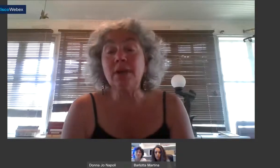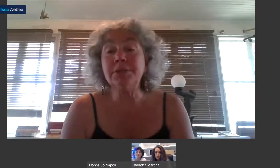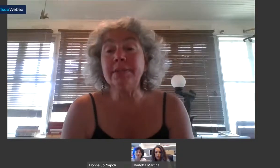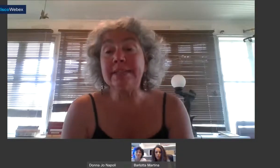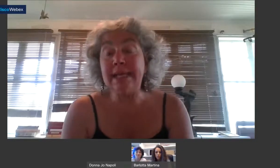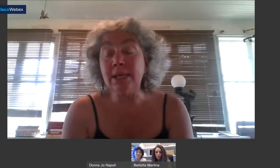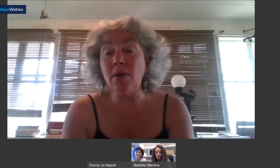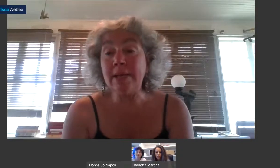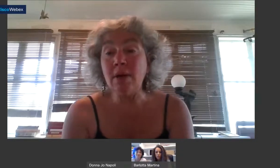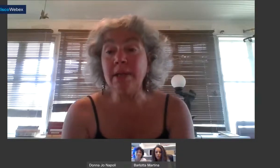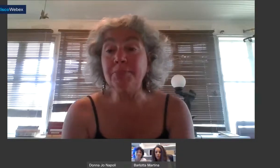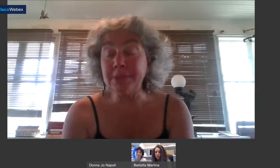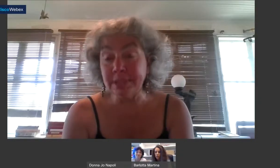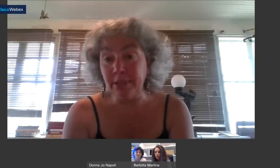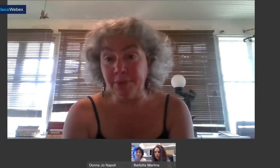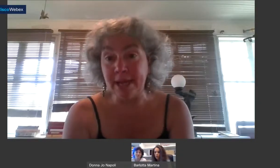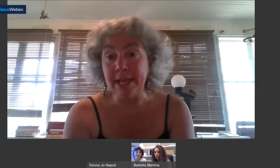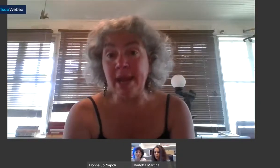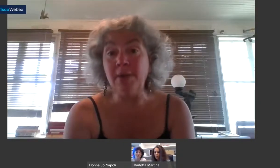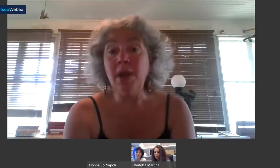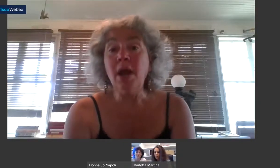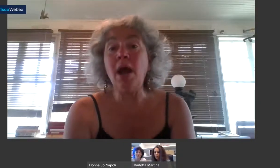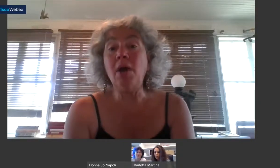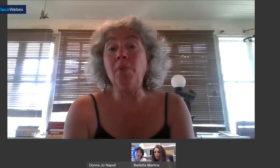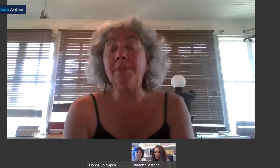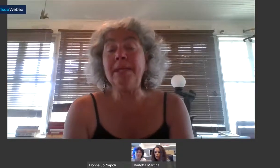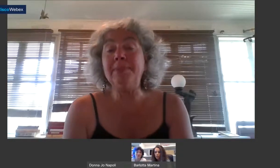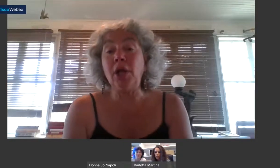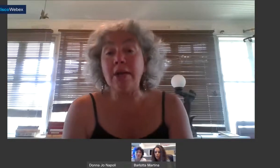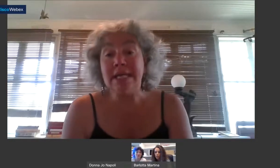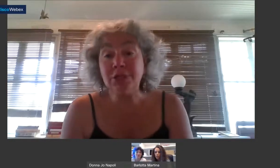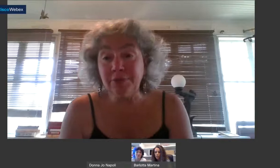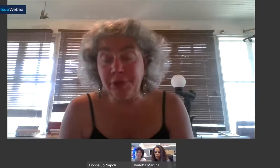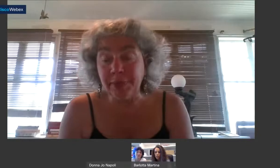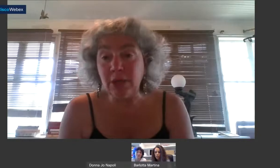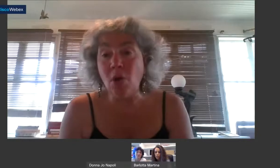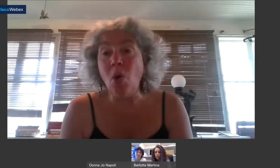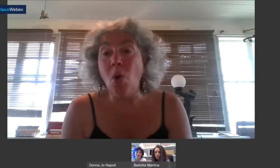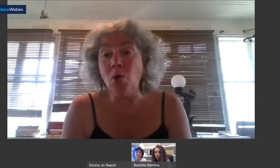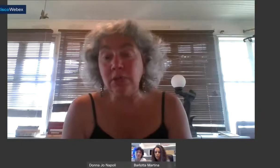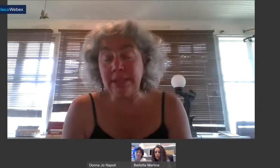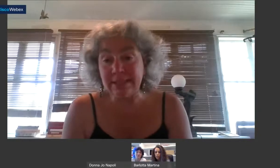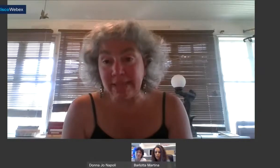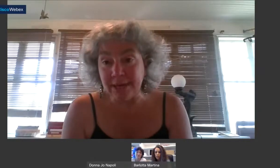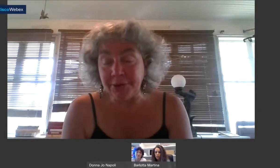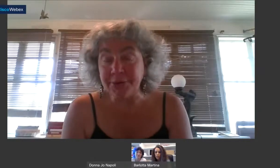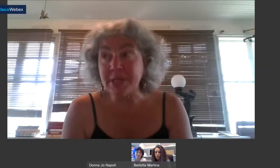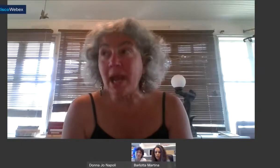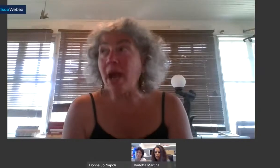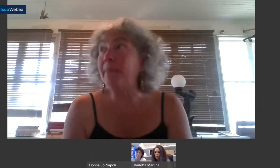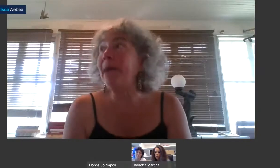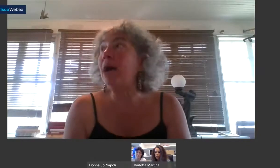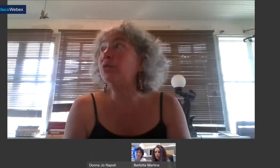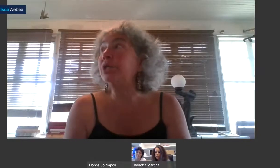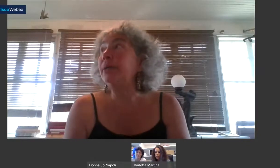also a study going on in Brazil right now where people are interviewing old signers about